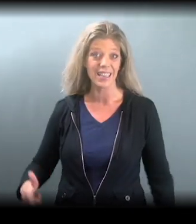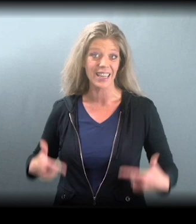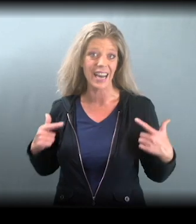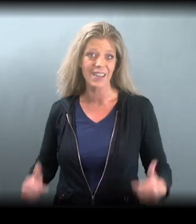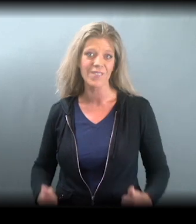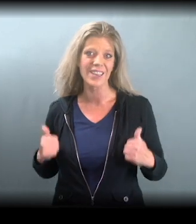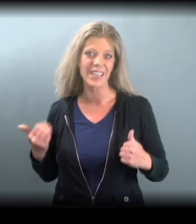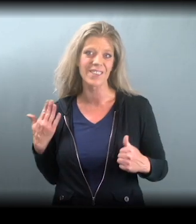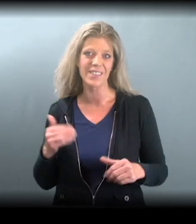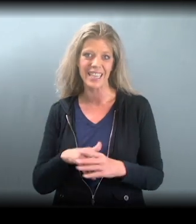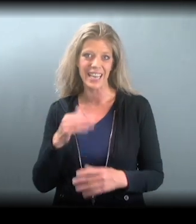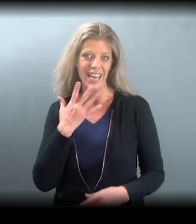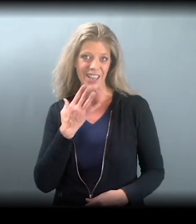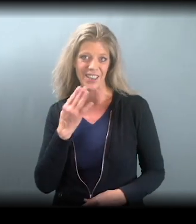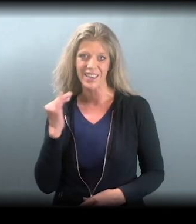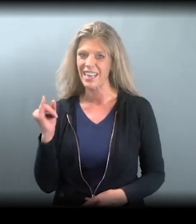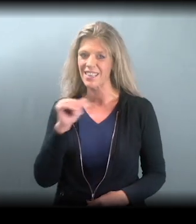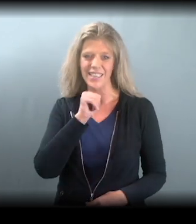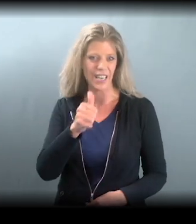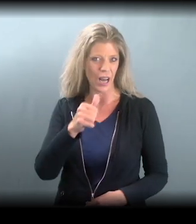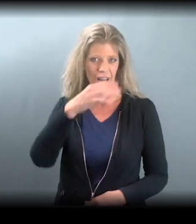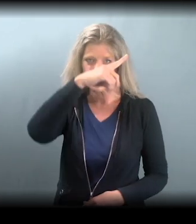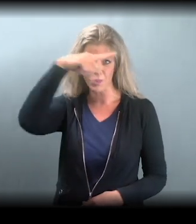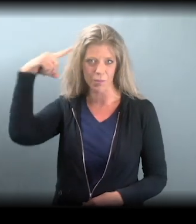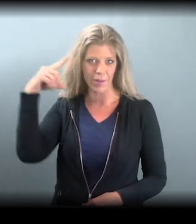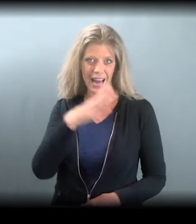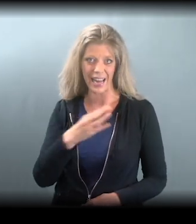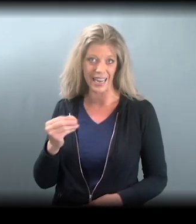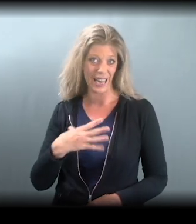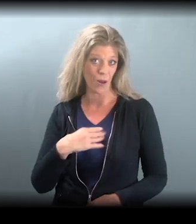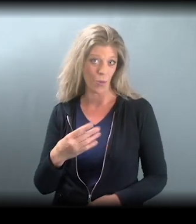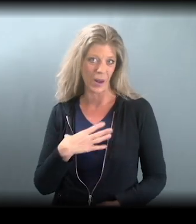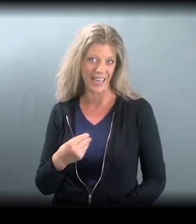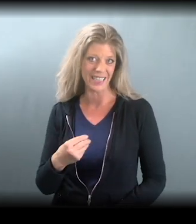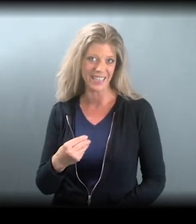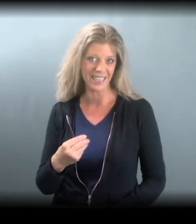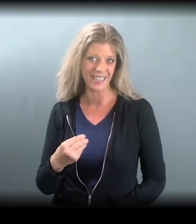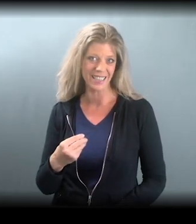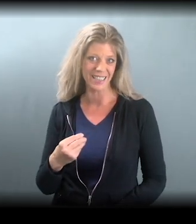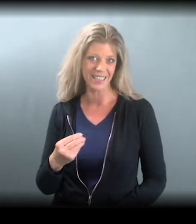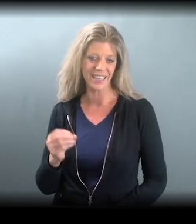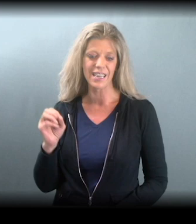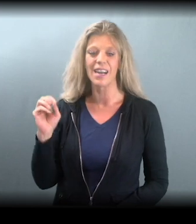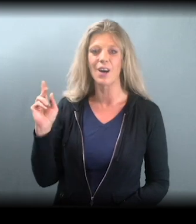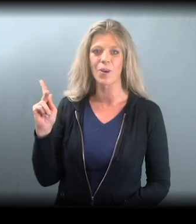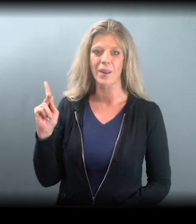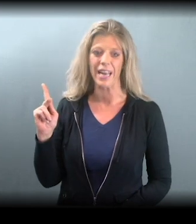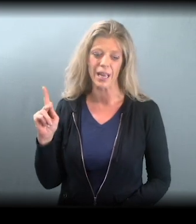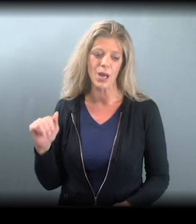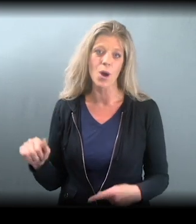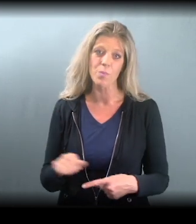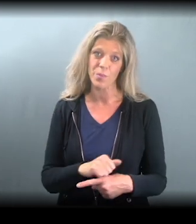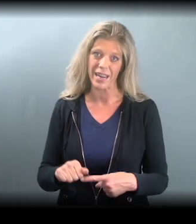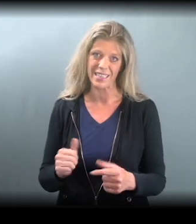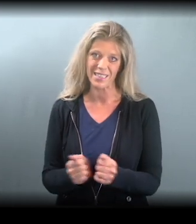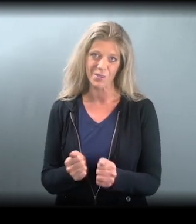A life lived in color is not black and white. Okay, practice with